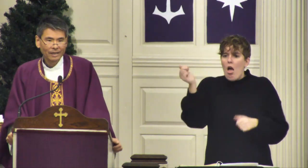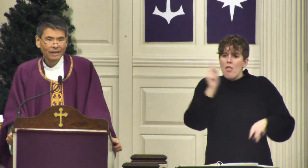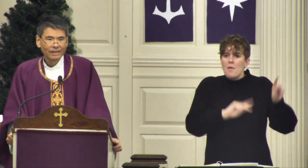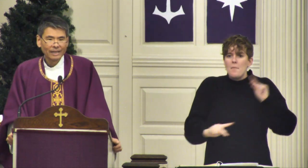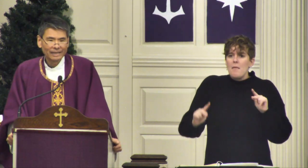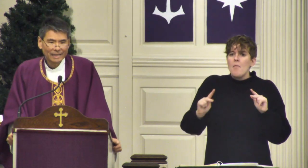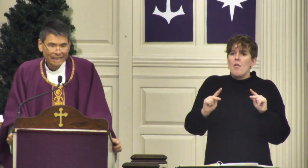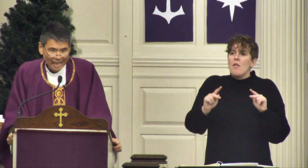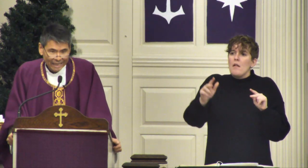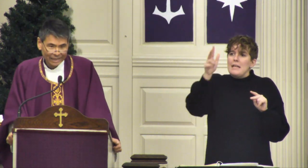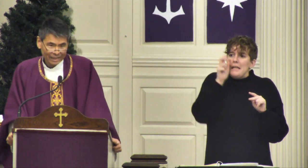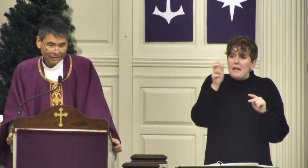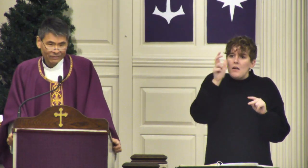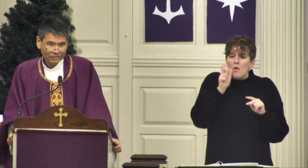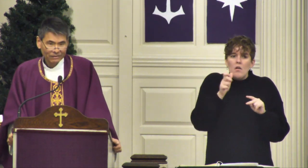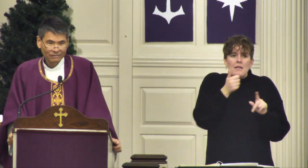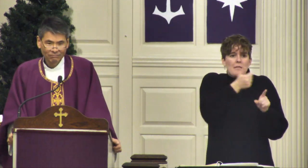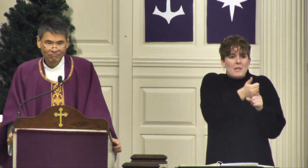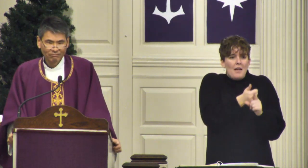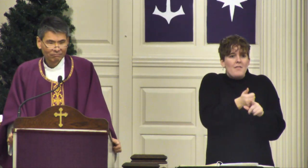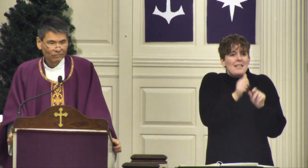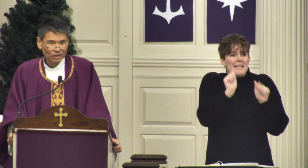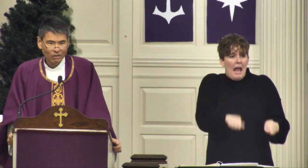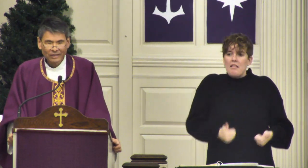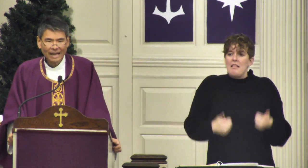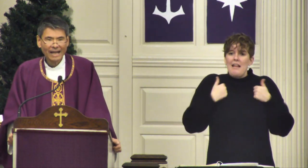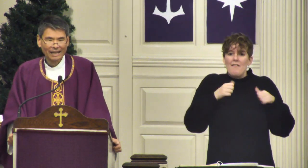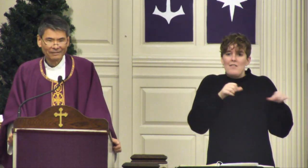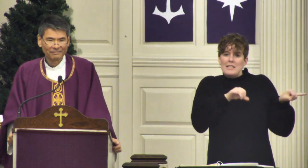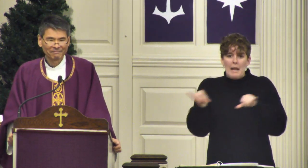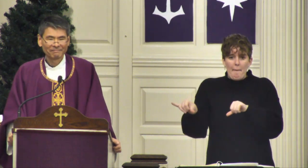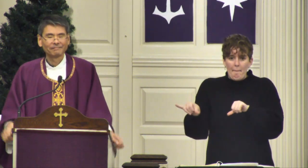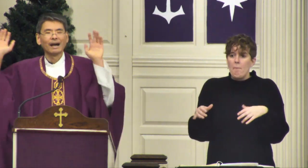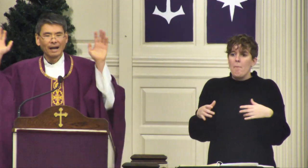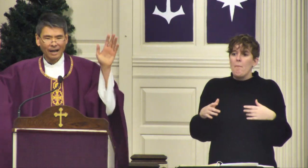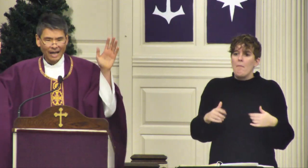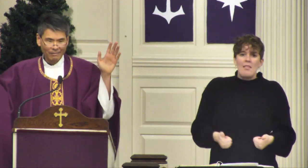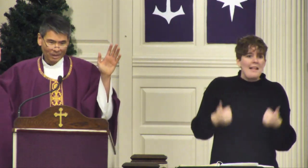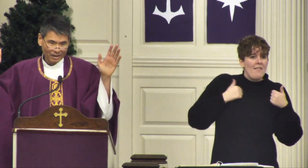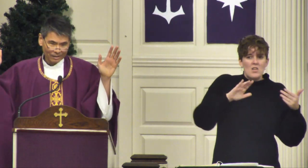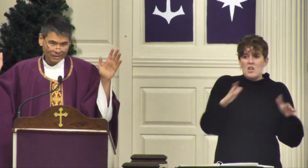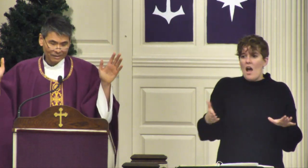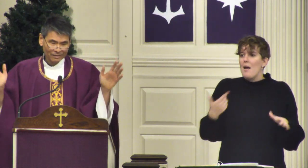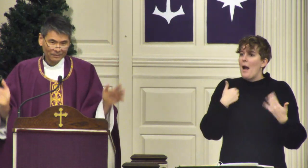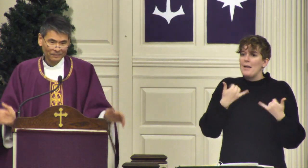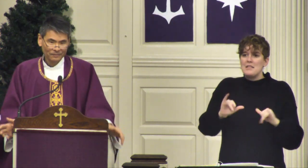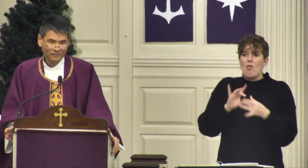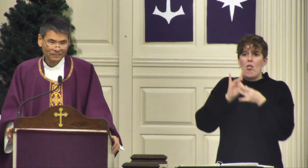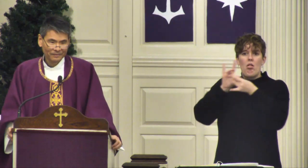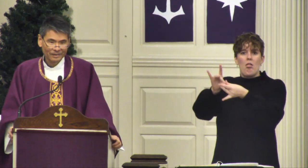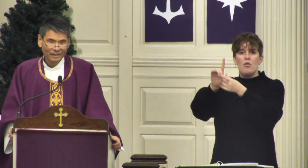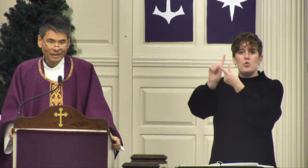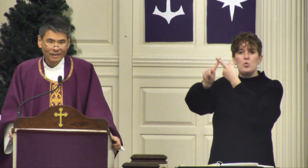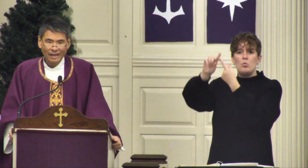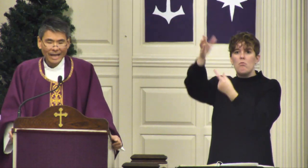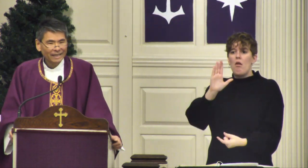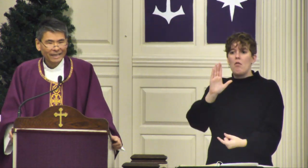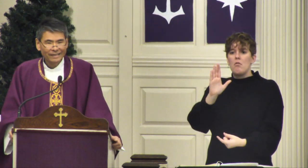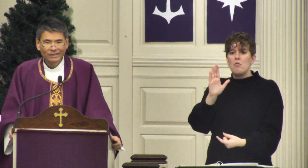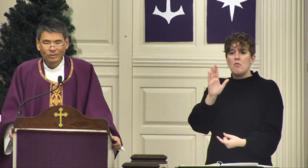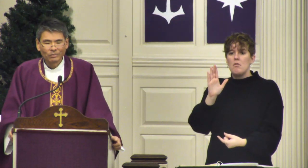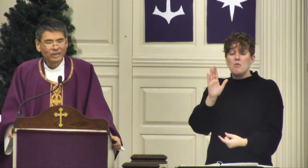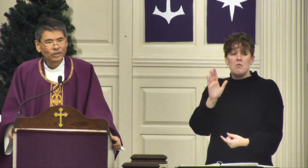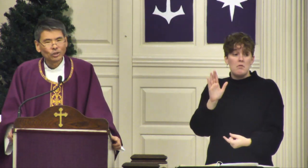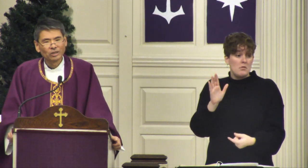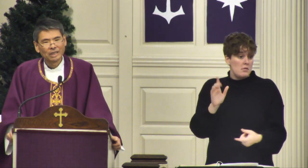that they can live. So, live or die, I am God's. As Catholics,